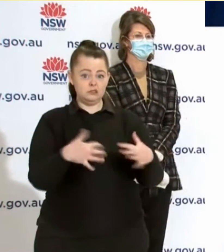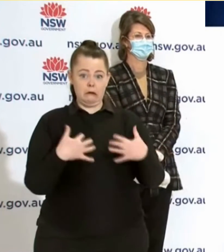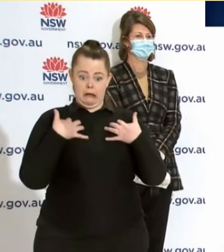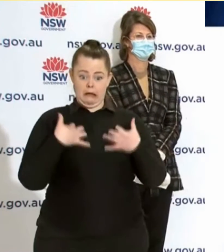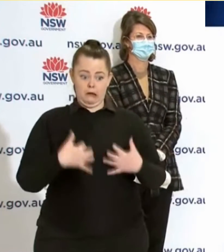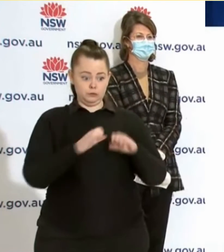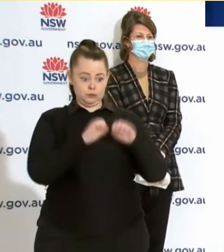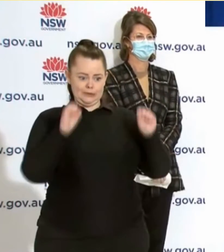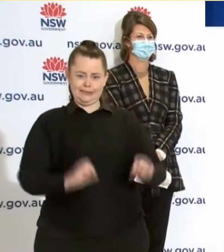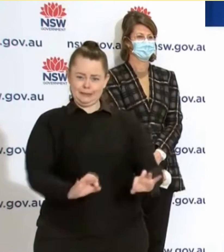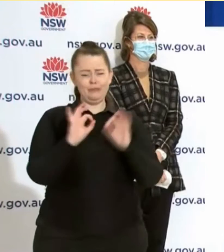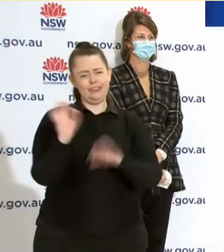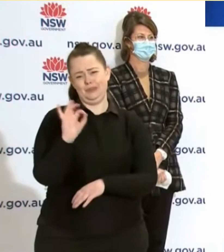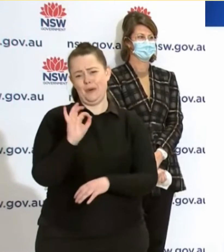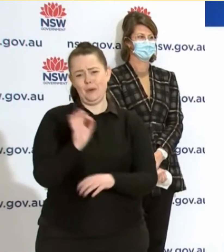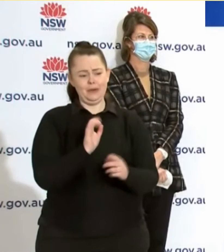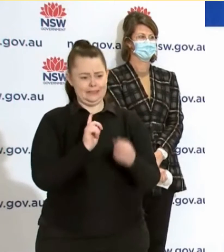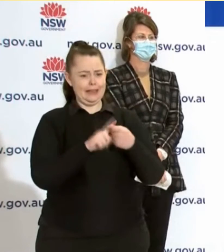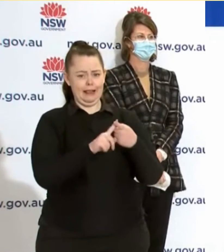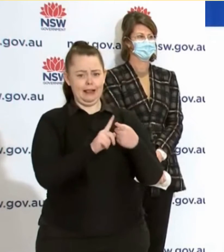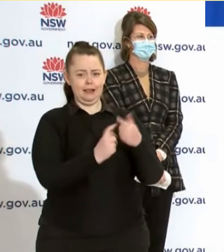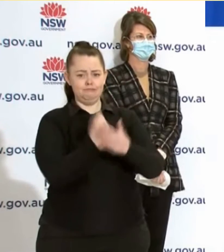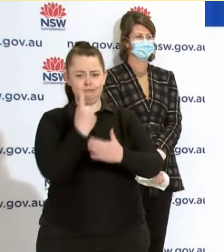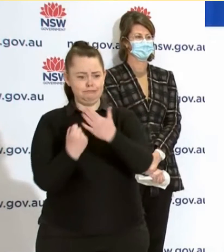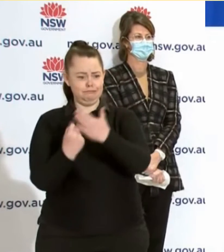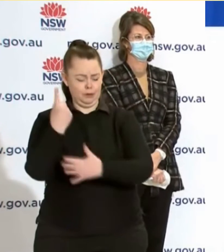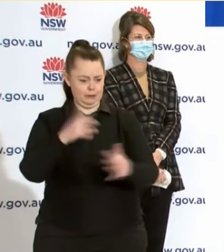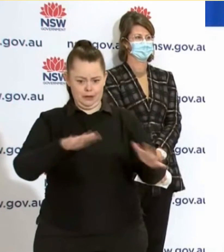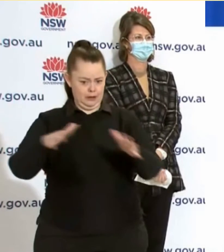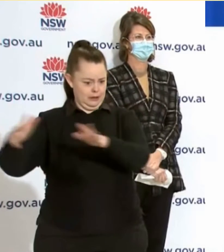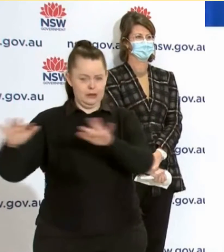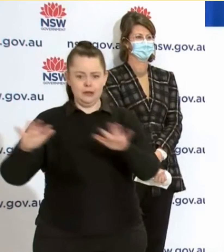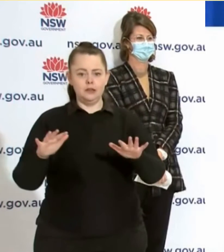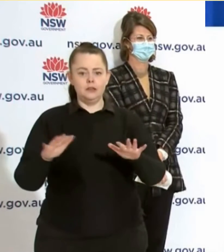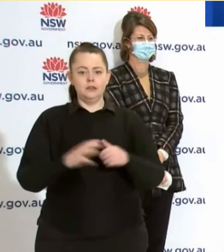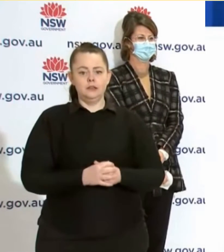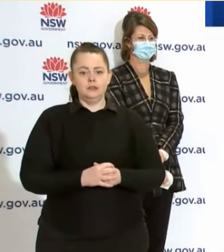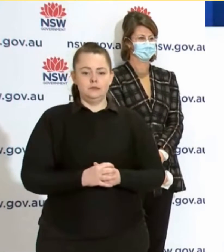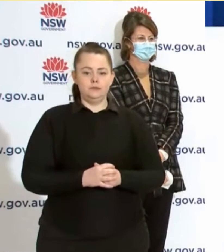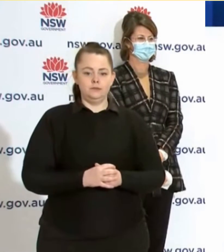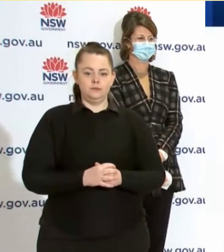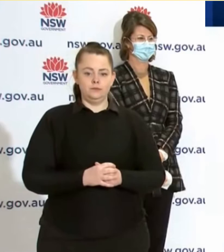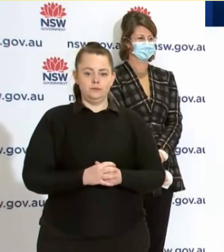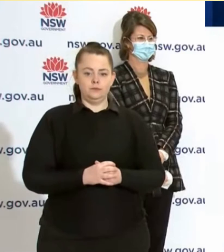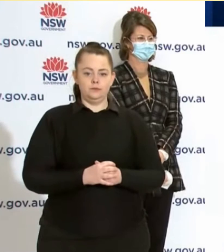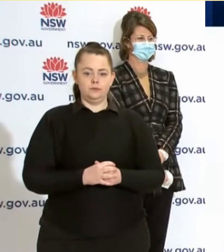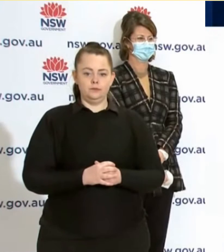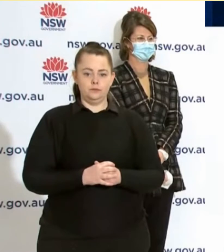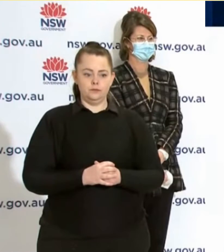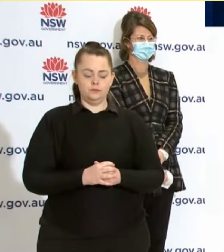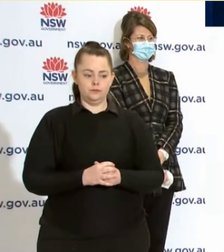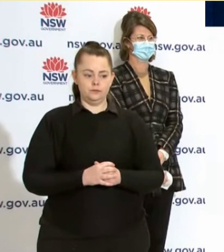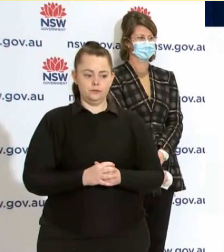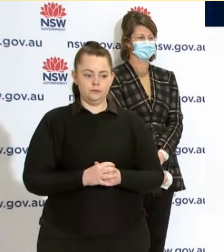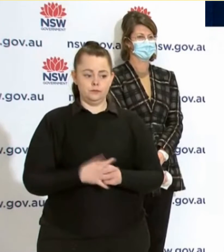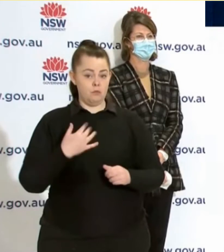system. But to have a pandemic overlay everything else obviously makes that stress even more. But all the advice I'm receiving is that the